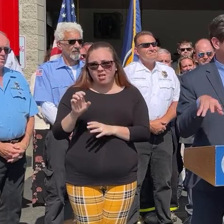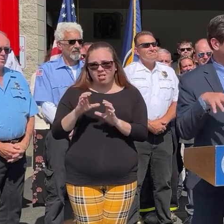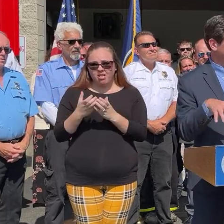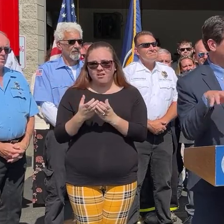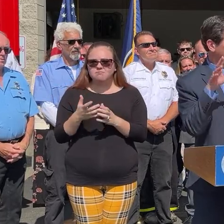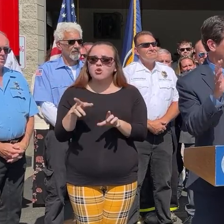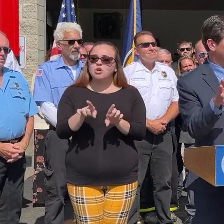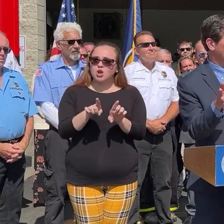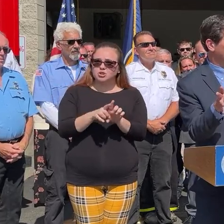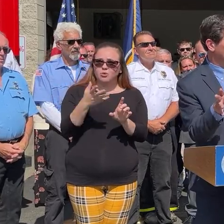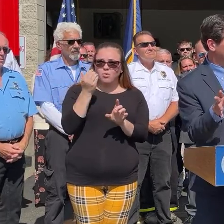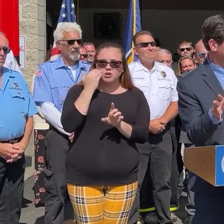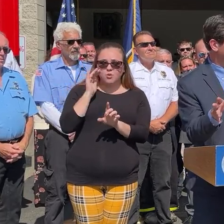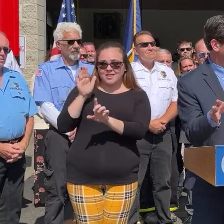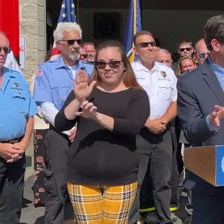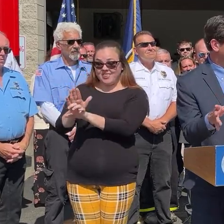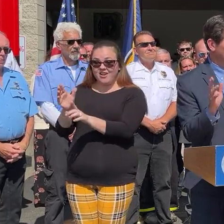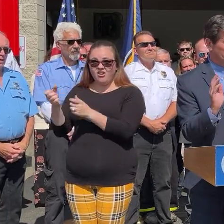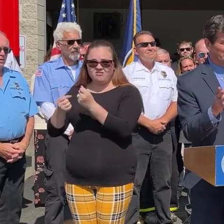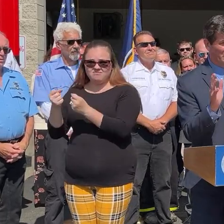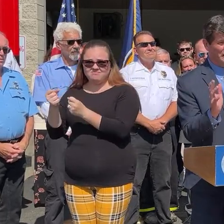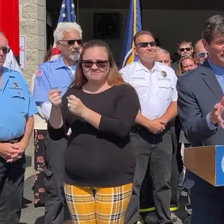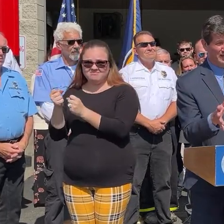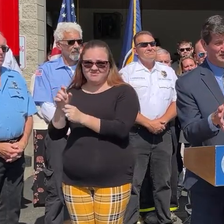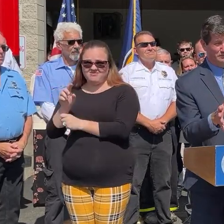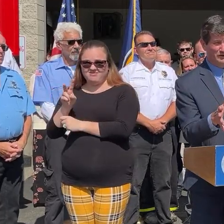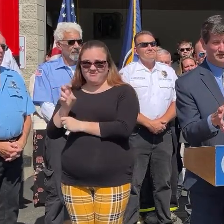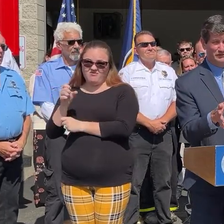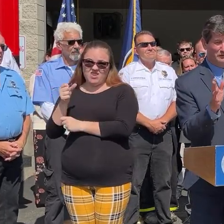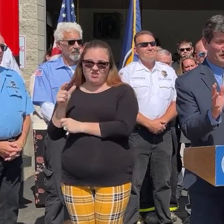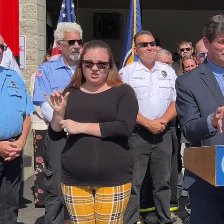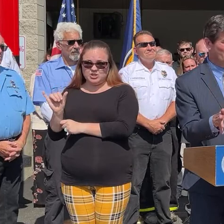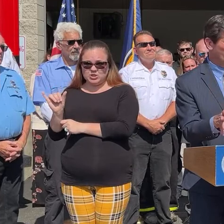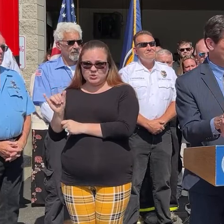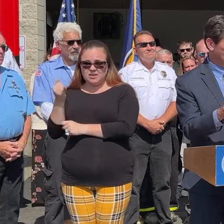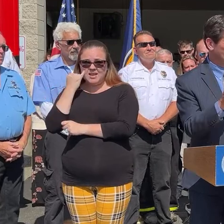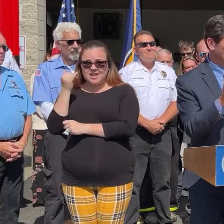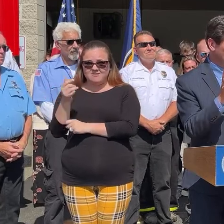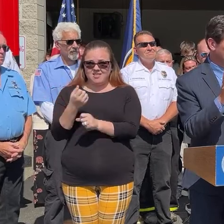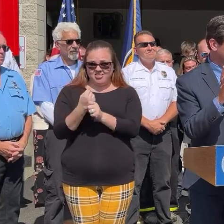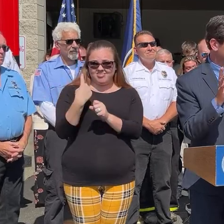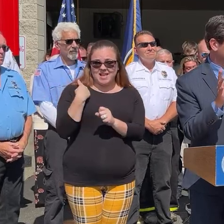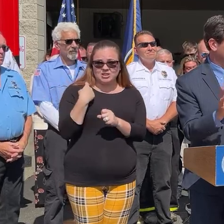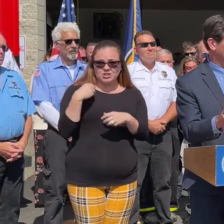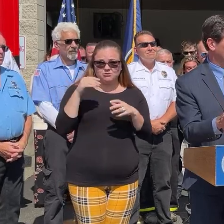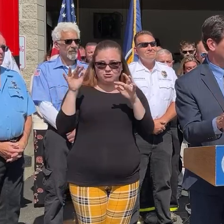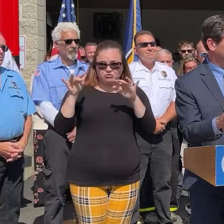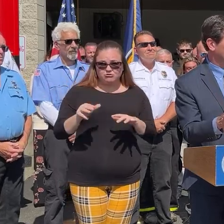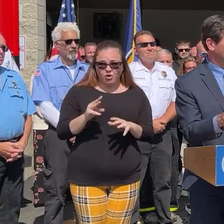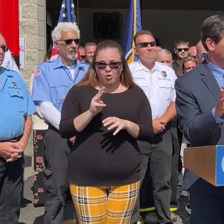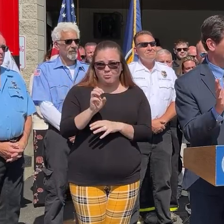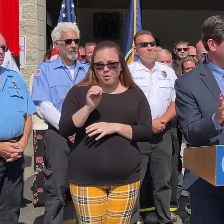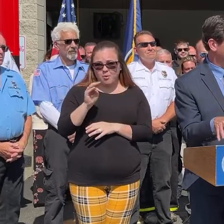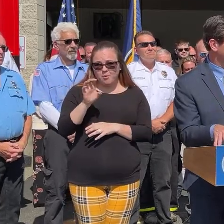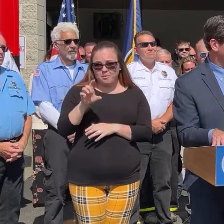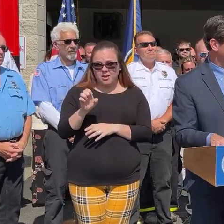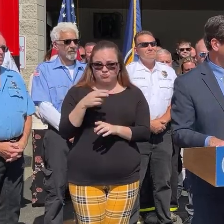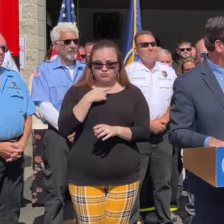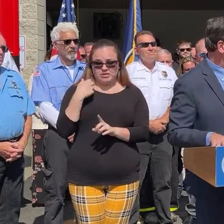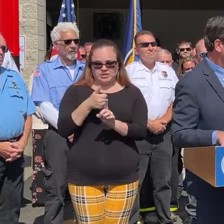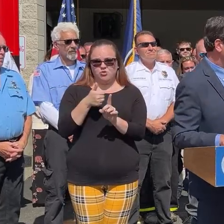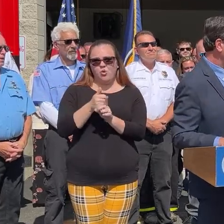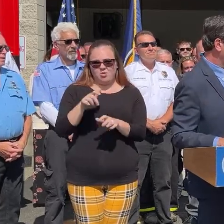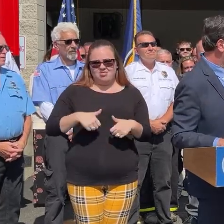we also understand it's their tracked vehicles too. During the height of last year's blizzard, if you were on a snowmobile, you put your own life at risk because of how dangerous it